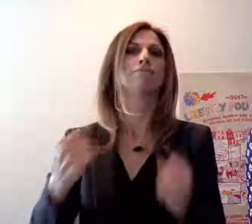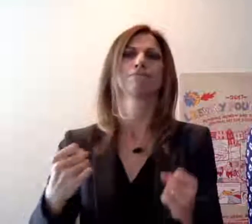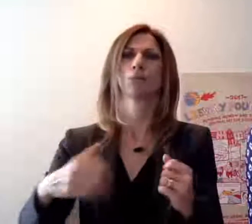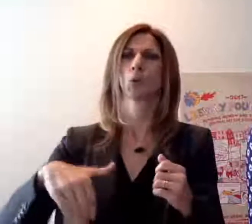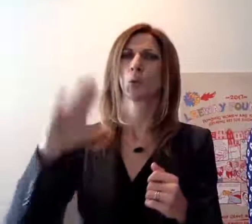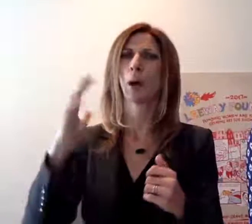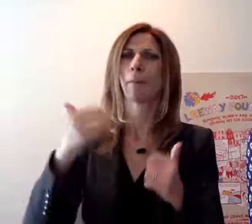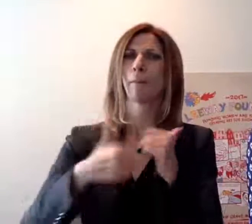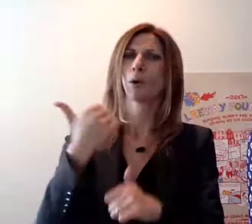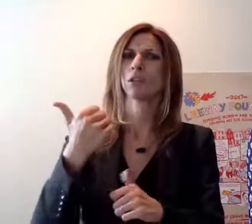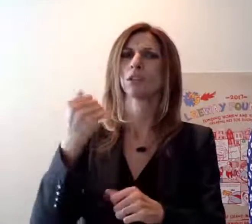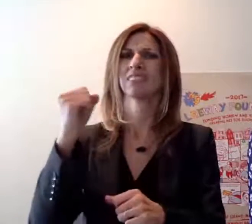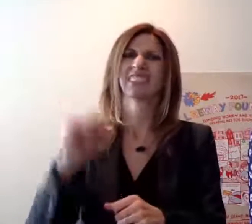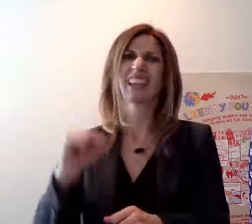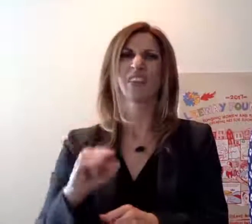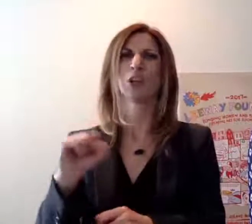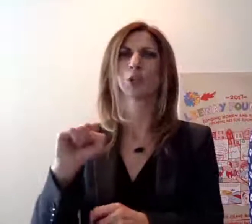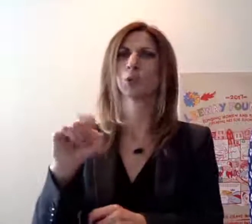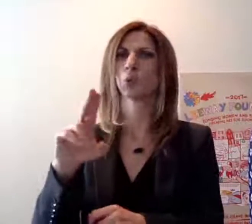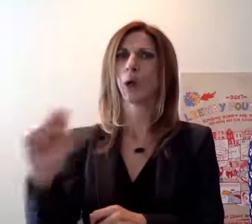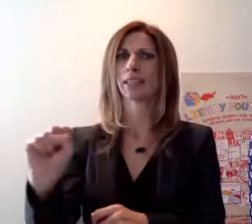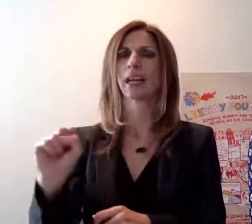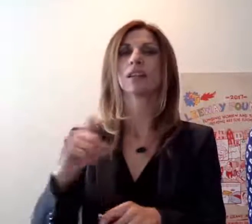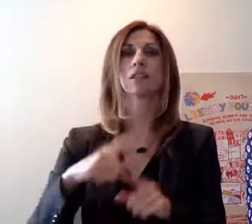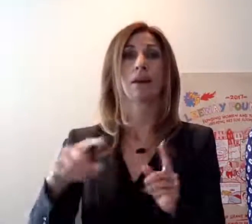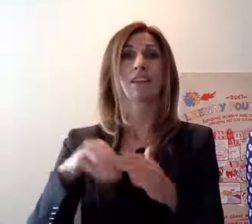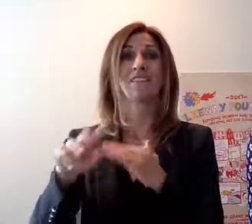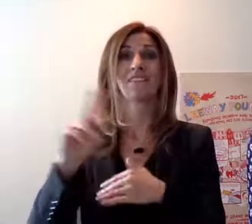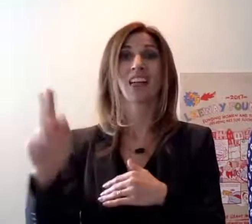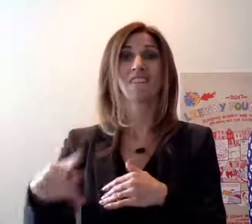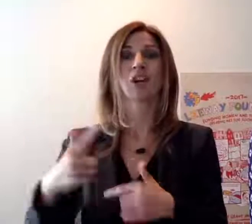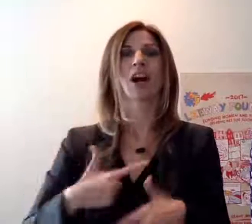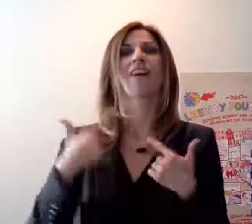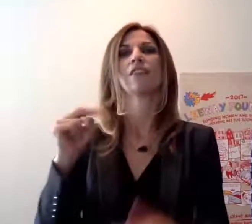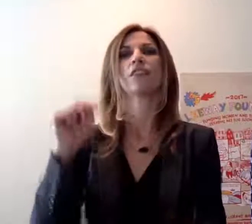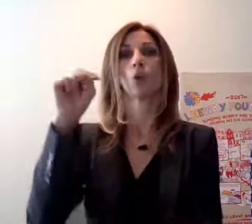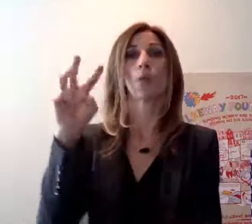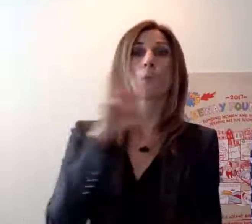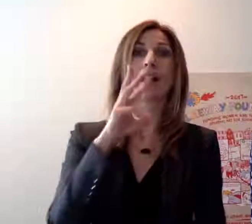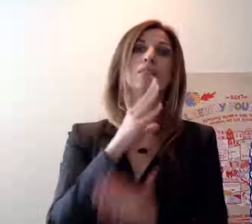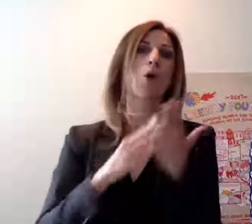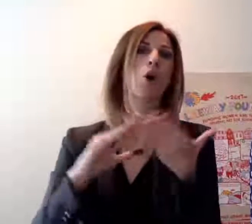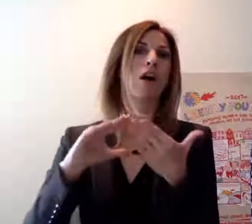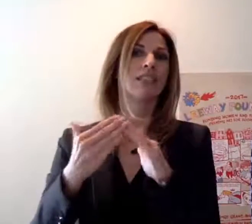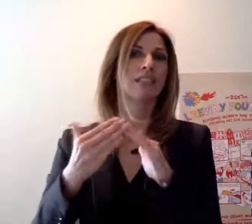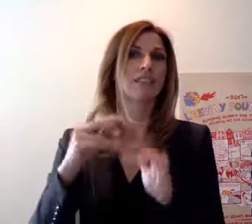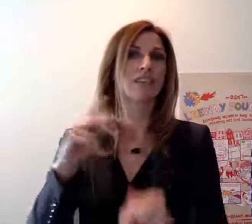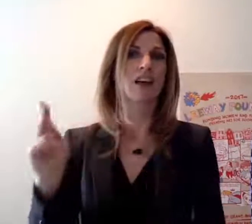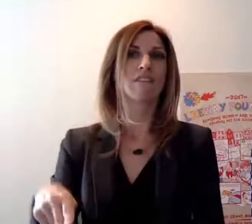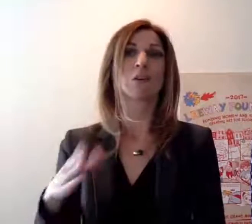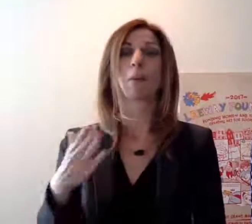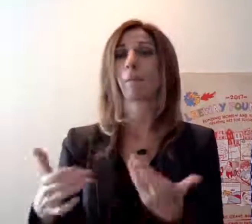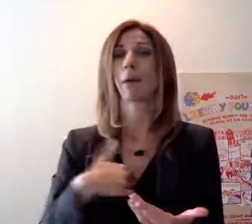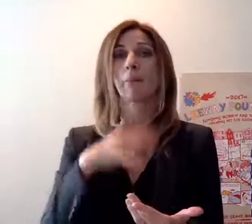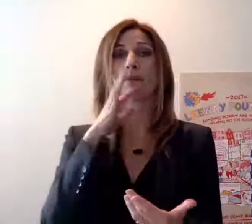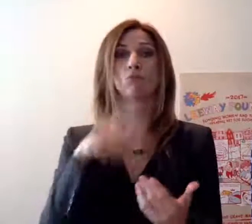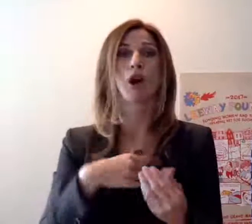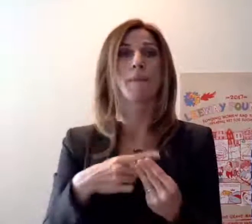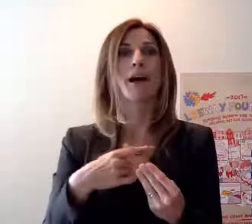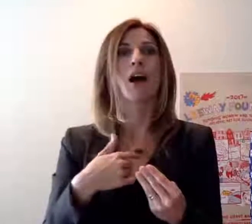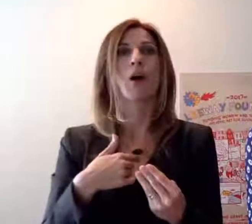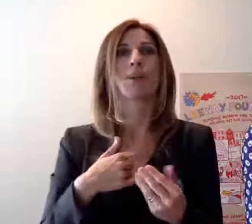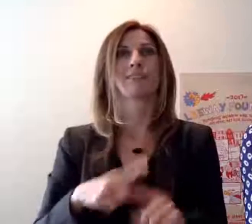South. But in Philadelphia, I live in the northwest part of the city, right? So I might talk about